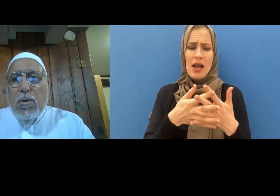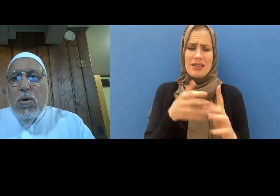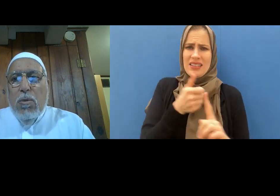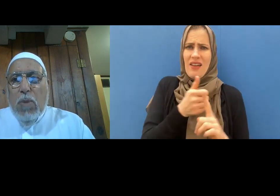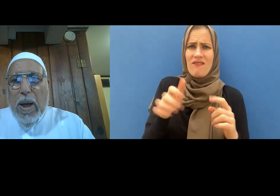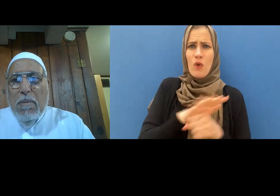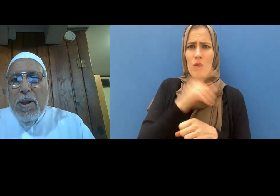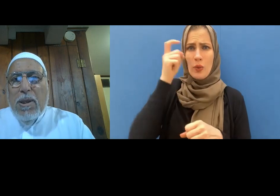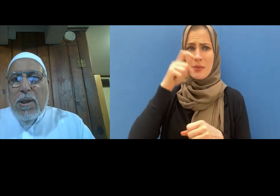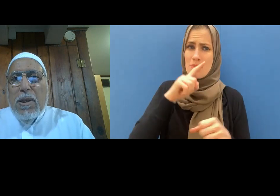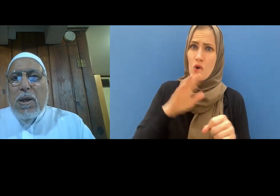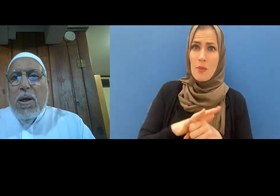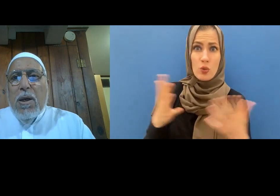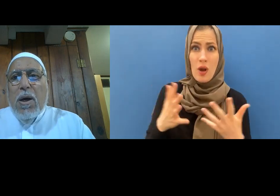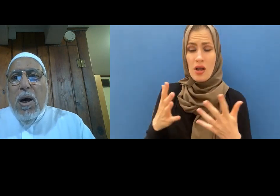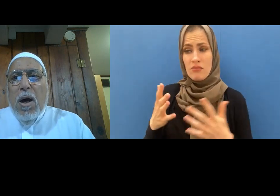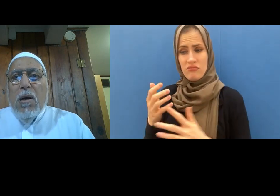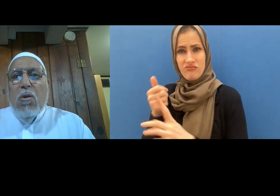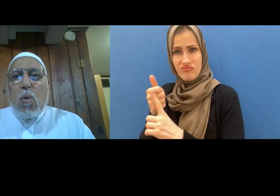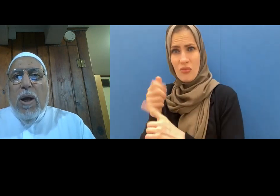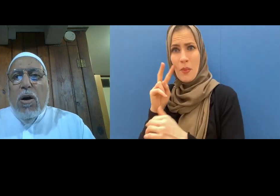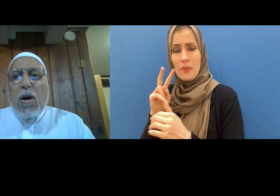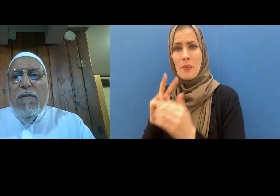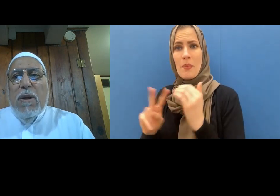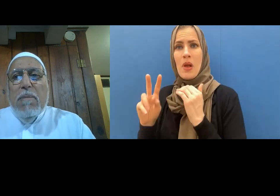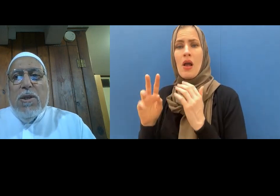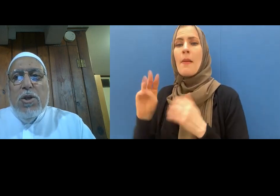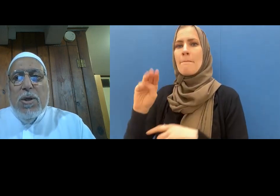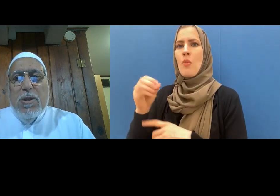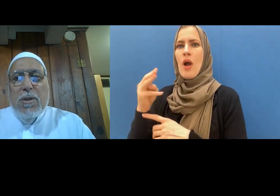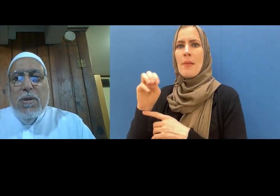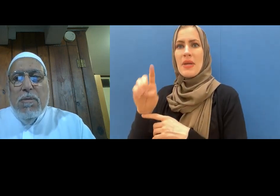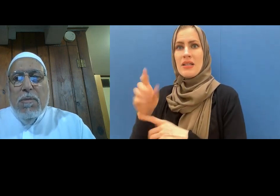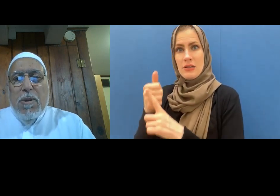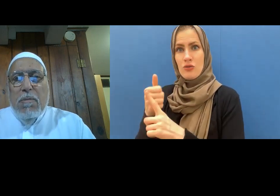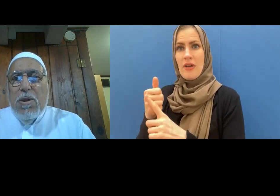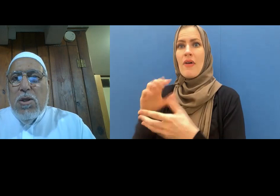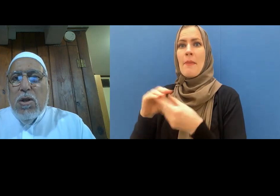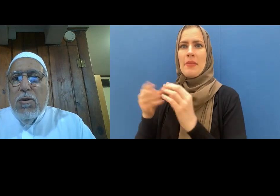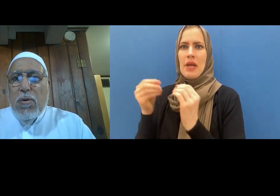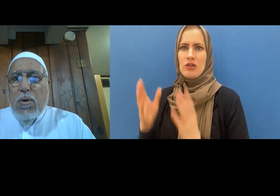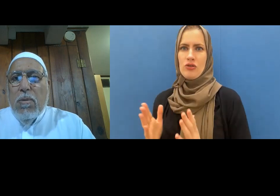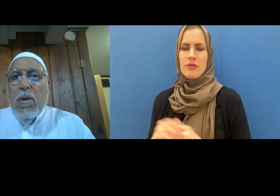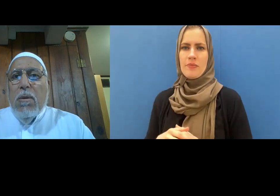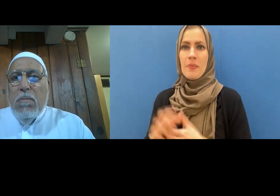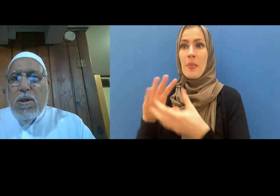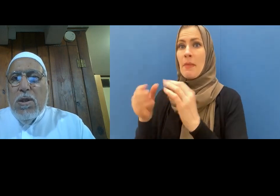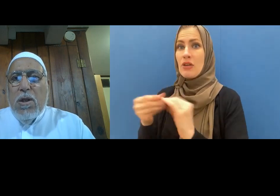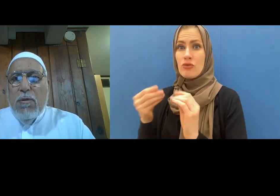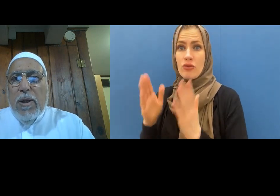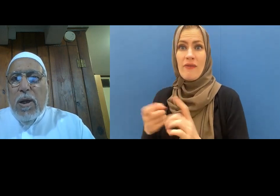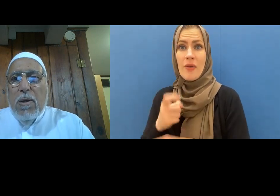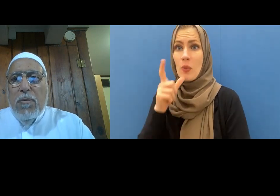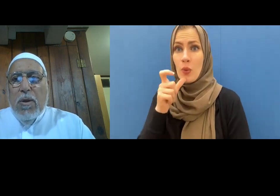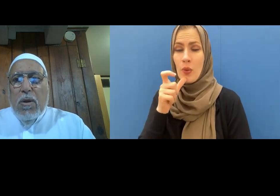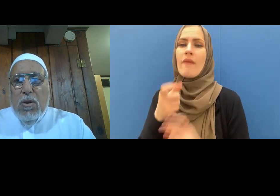that you, Muhammad, are one of the messengers. Messengers of whom? Messengers